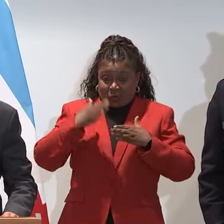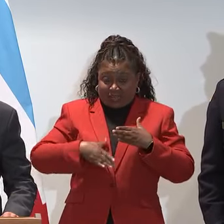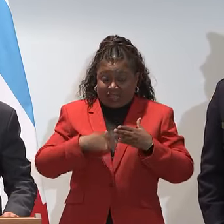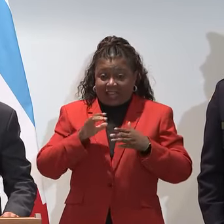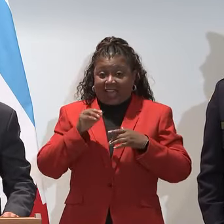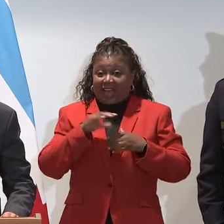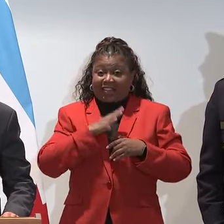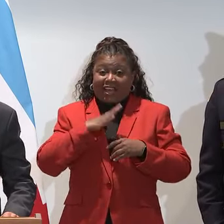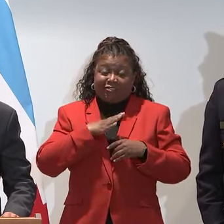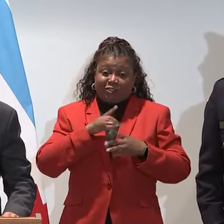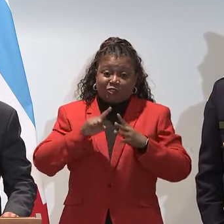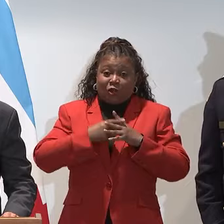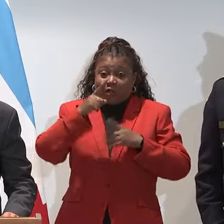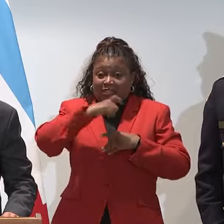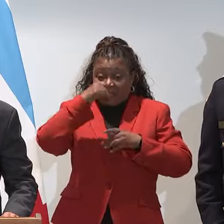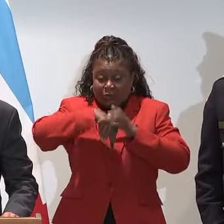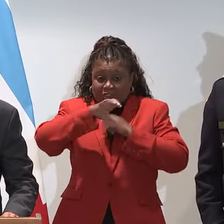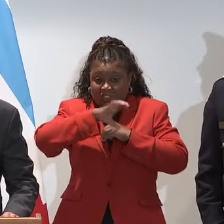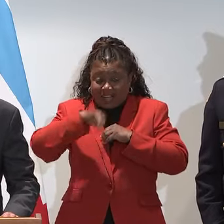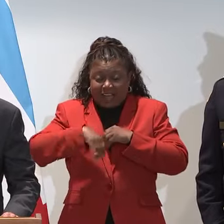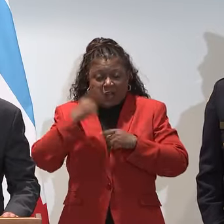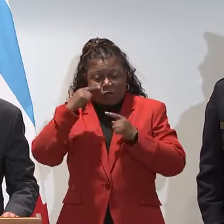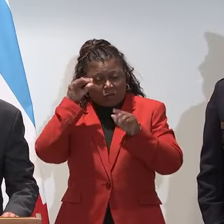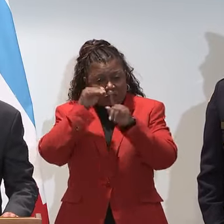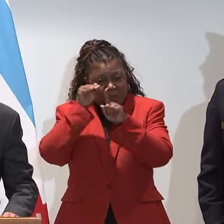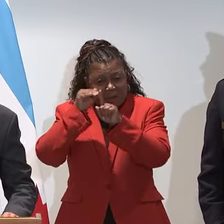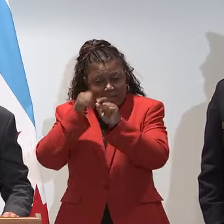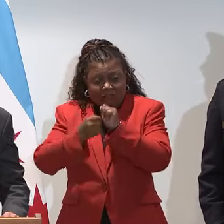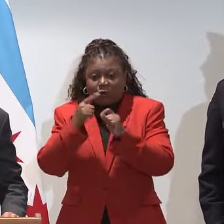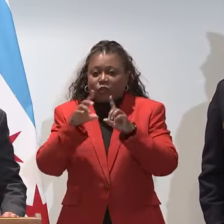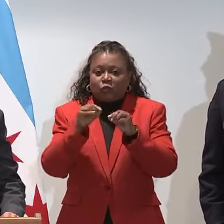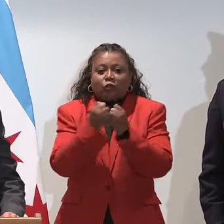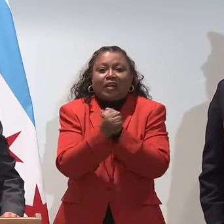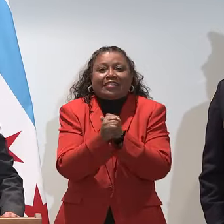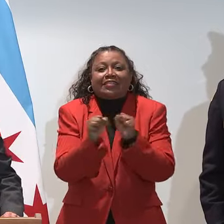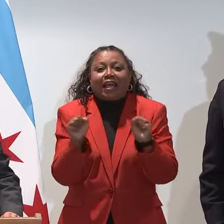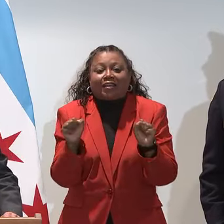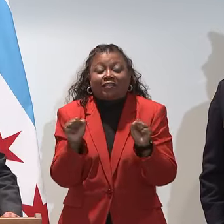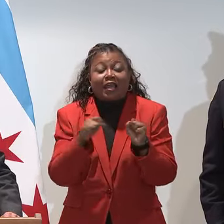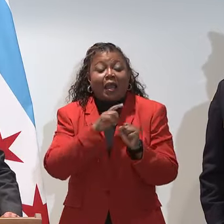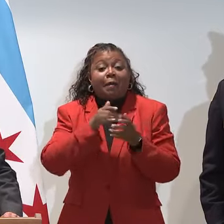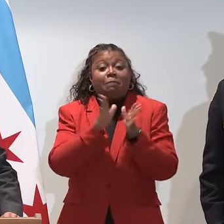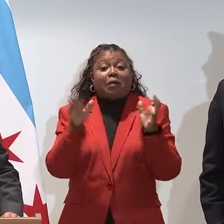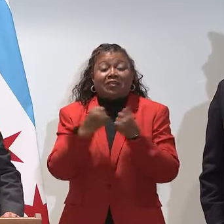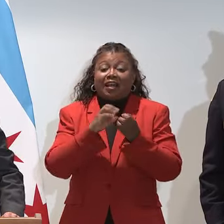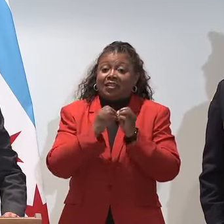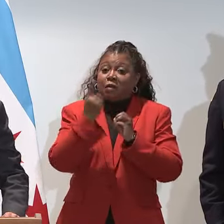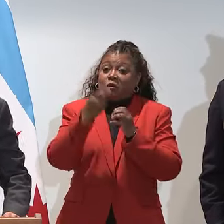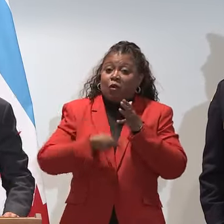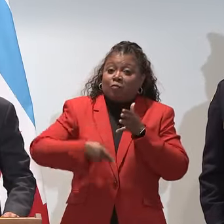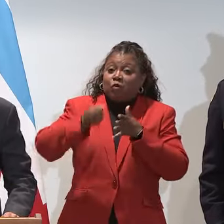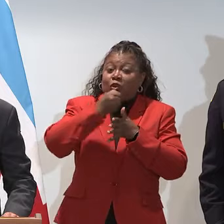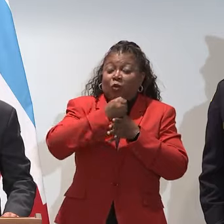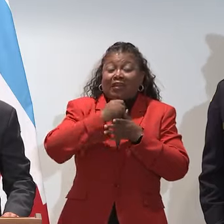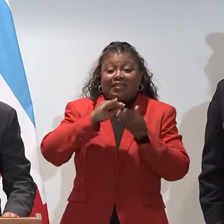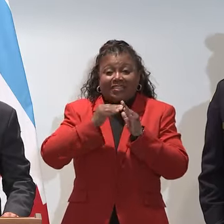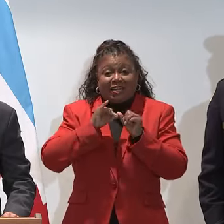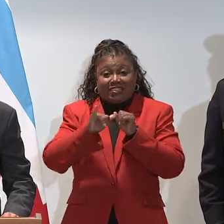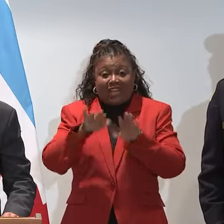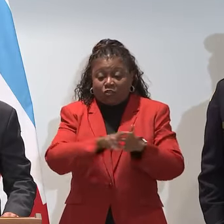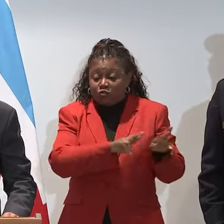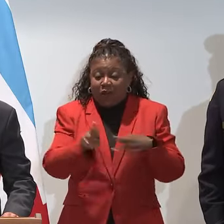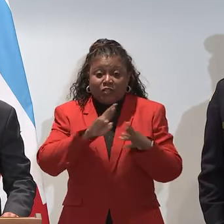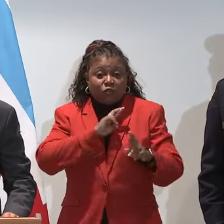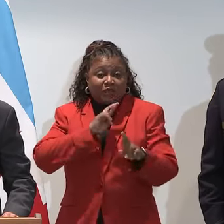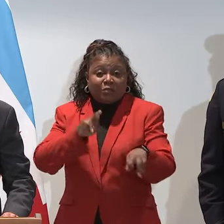and the unofficial start of summer in Chicago, we want to remind everyone to do so safely. Public safety is our number one priority, and the city remains ready